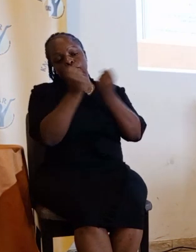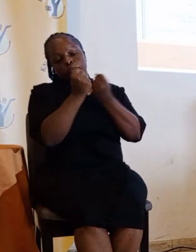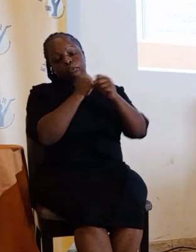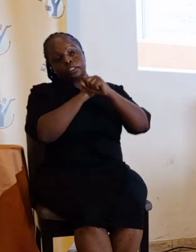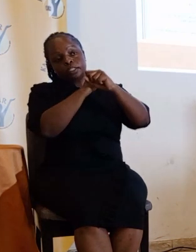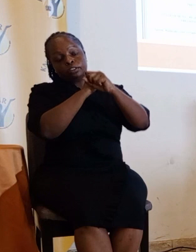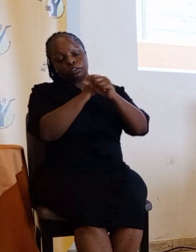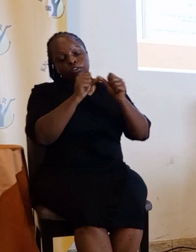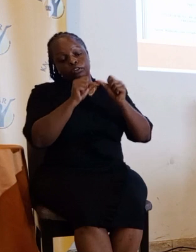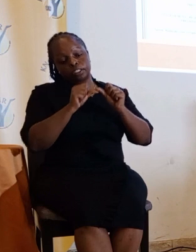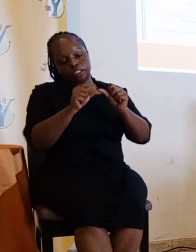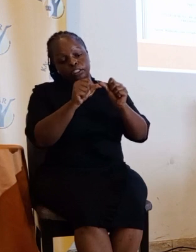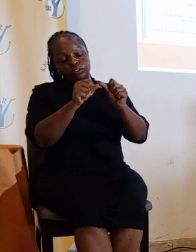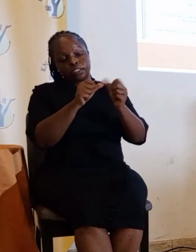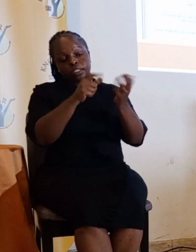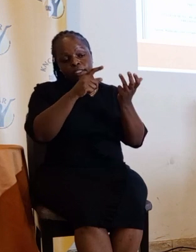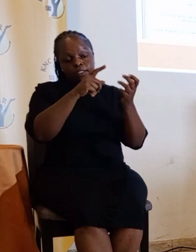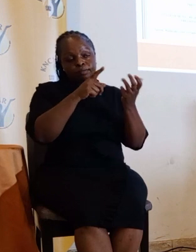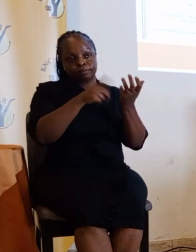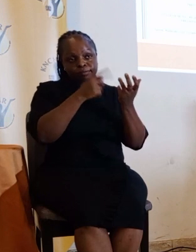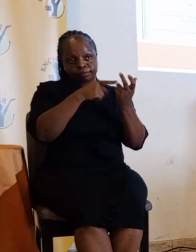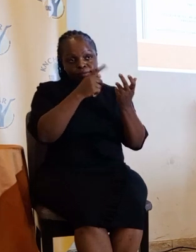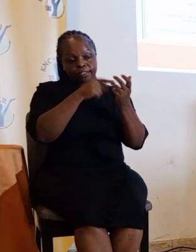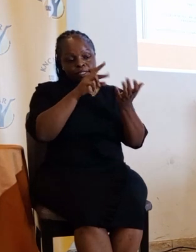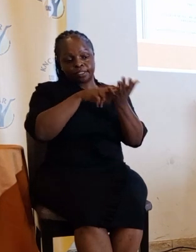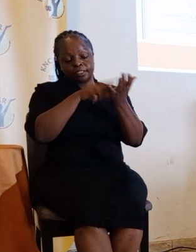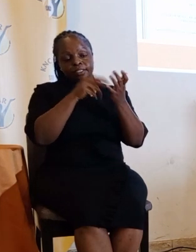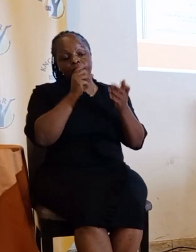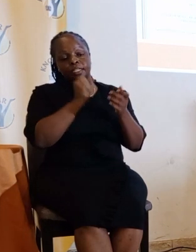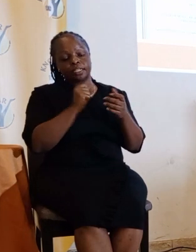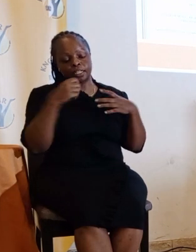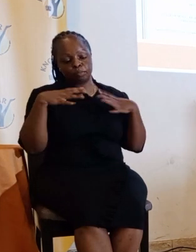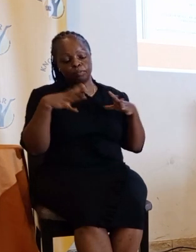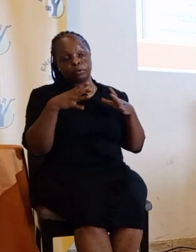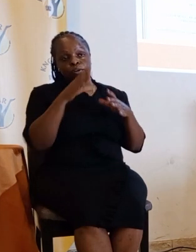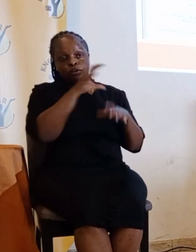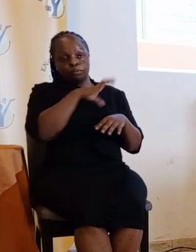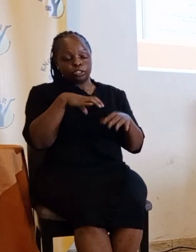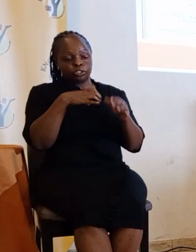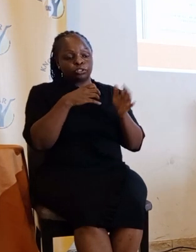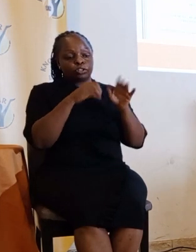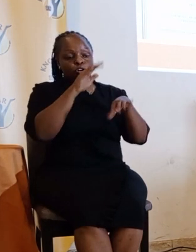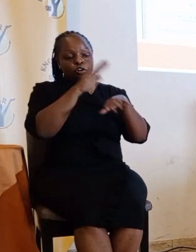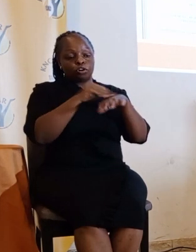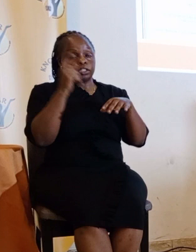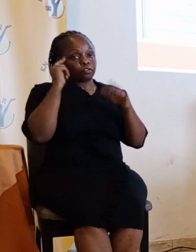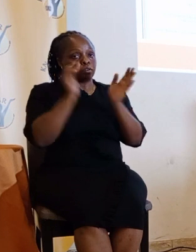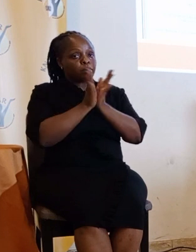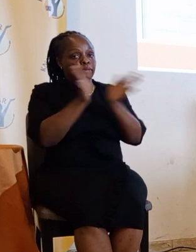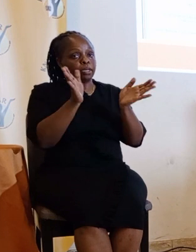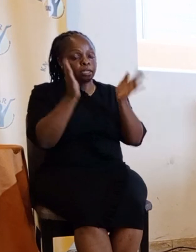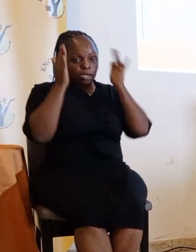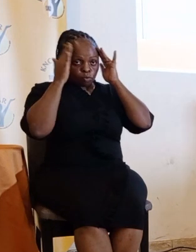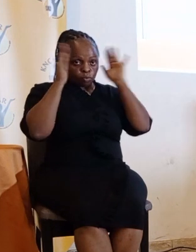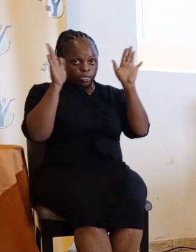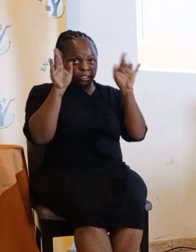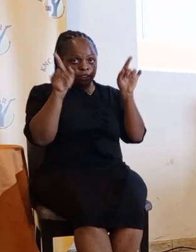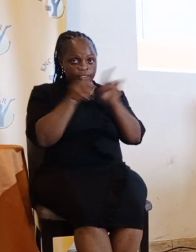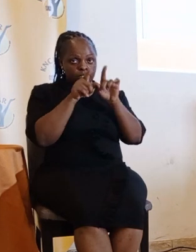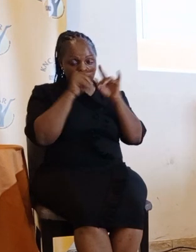undertakes continuous and timely registration of elderly persons. The Commission therefore calls for public awareness